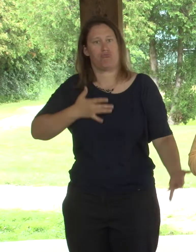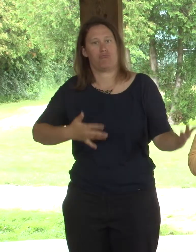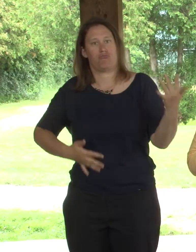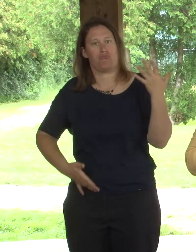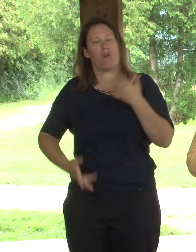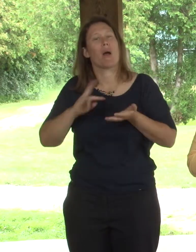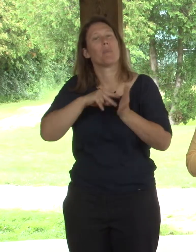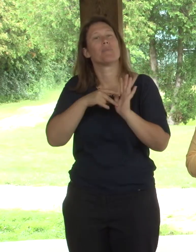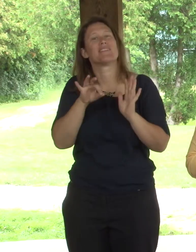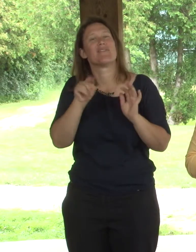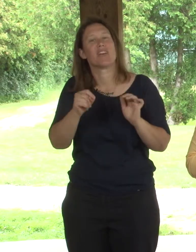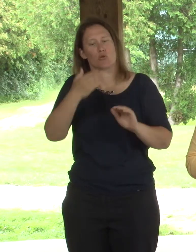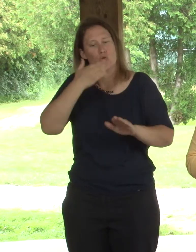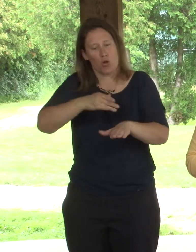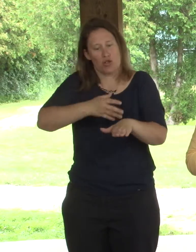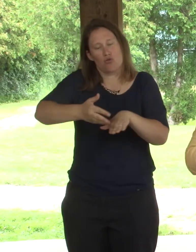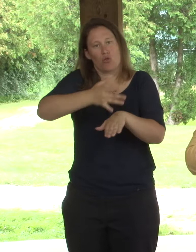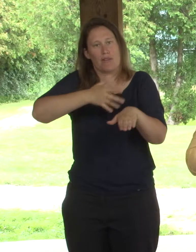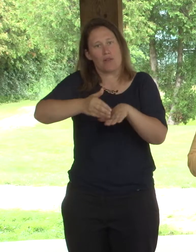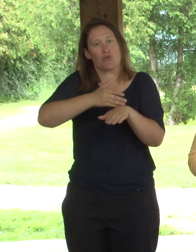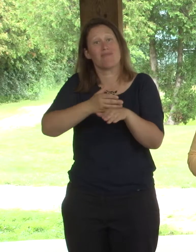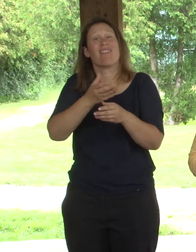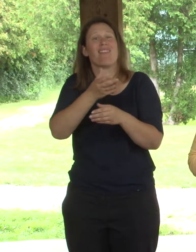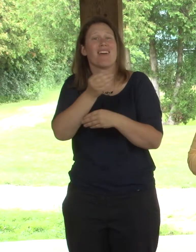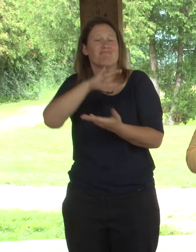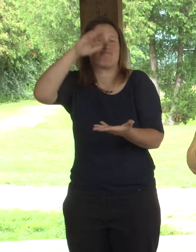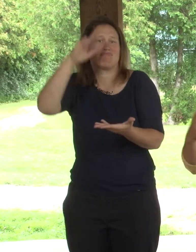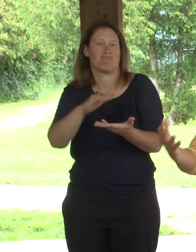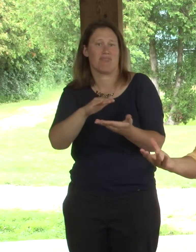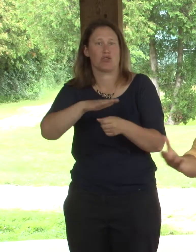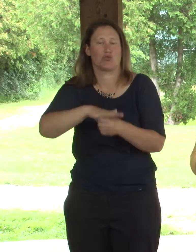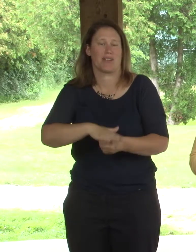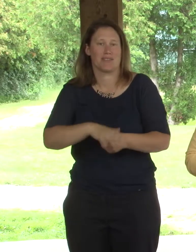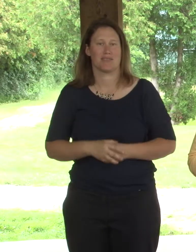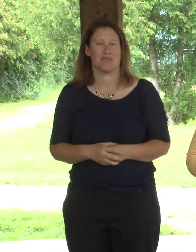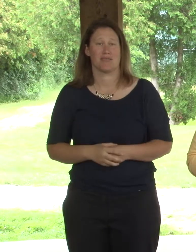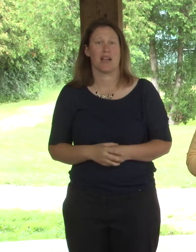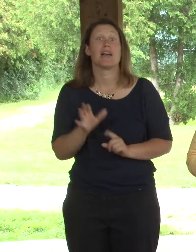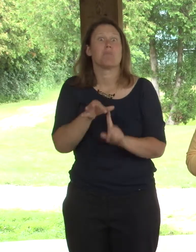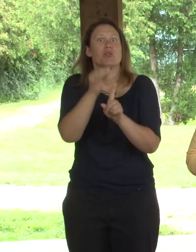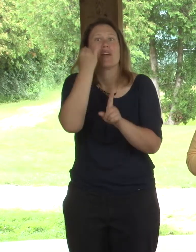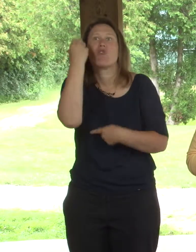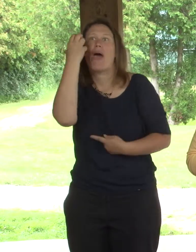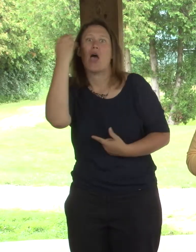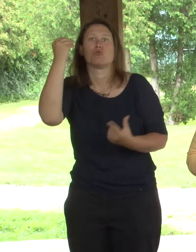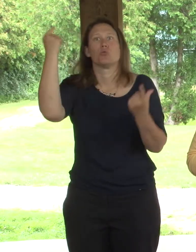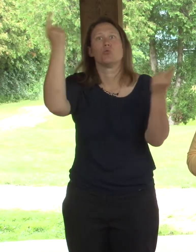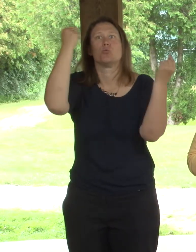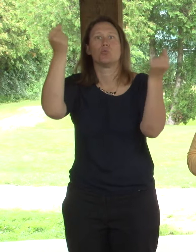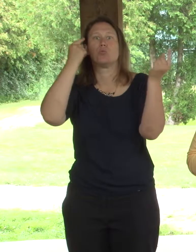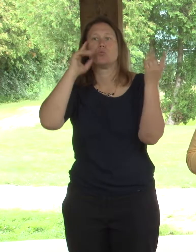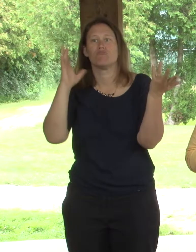of the stress, especially active times and active days, and when you're spending a great amount of time on